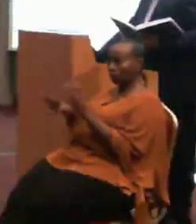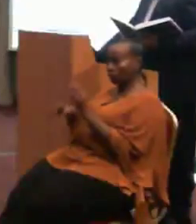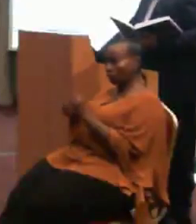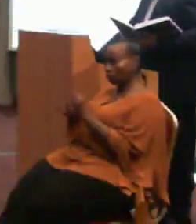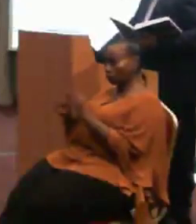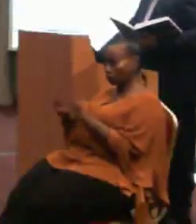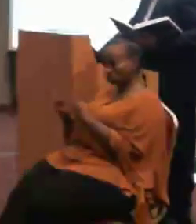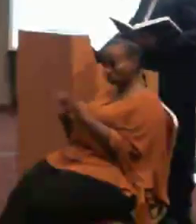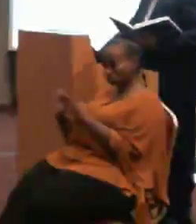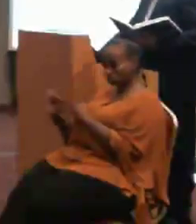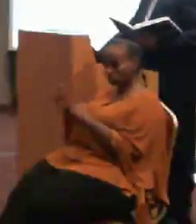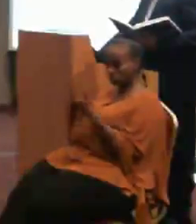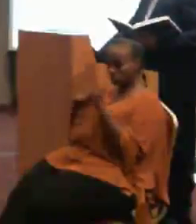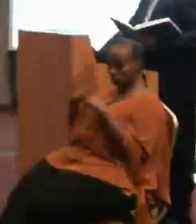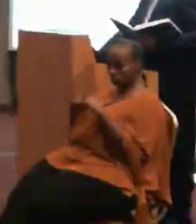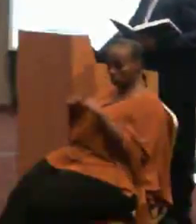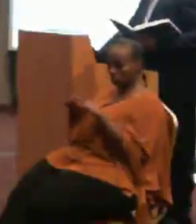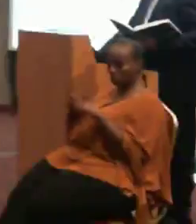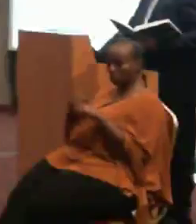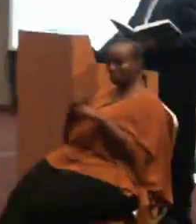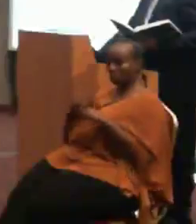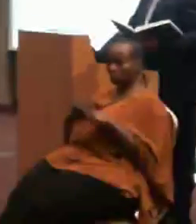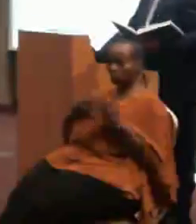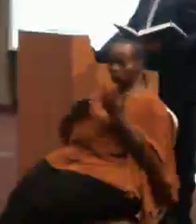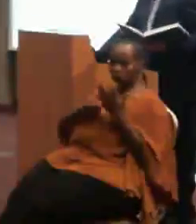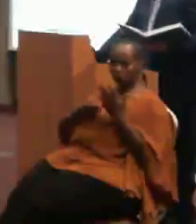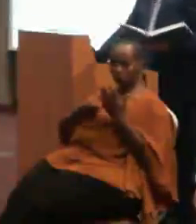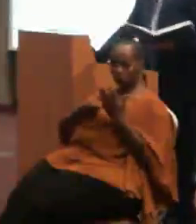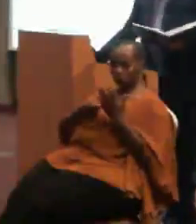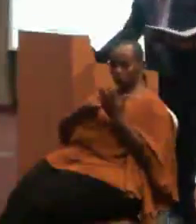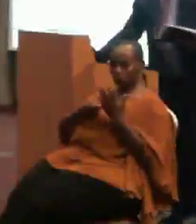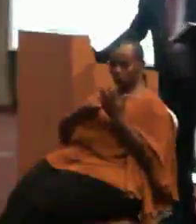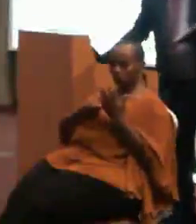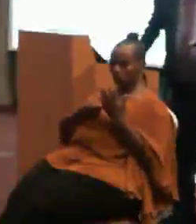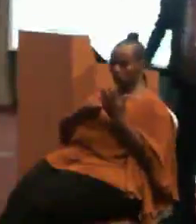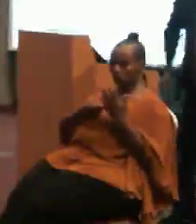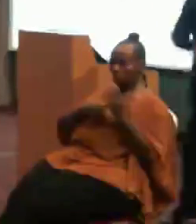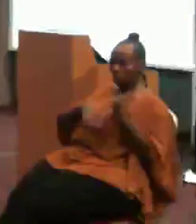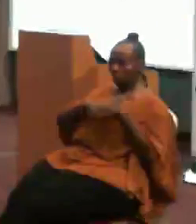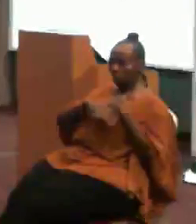We don't have the generation technical people here today, Chairperson.